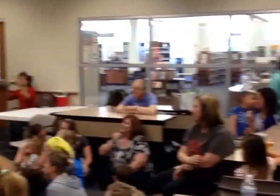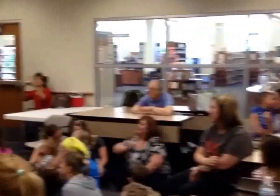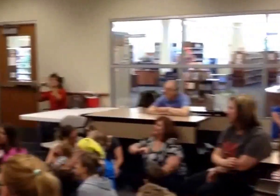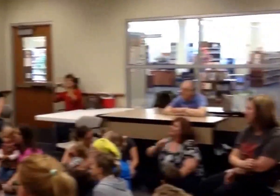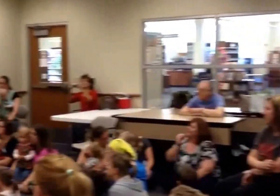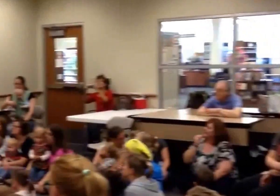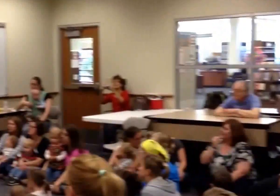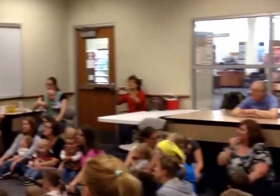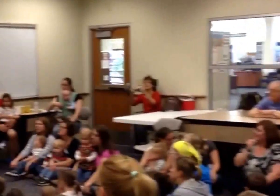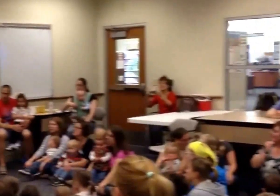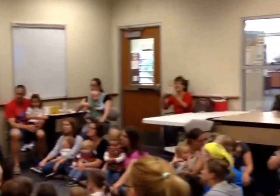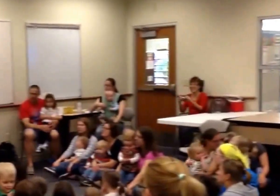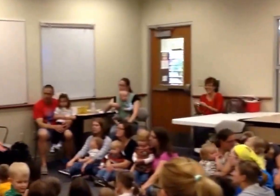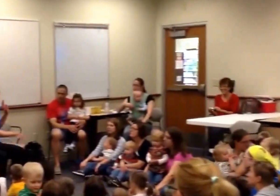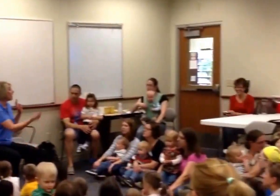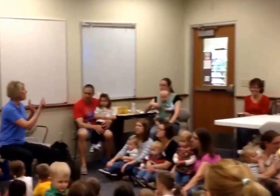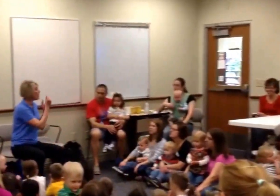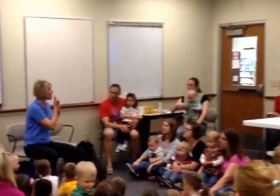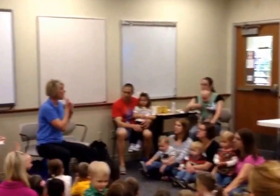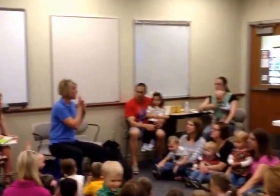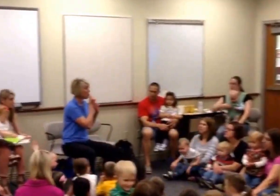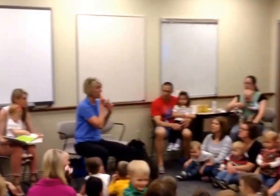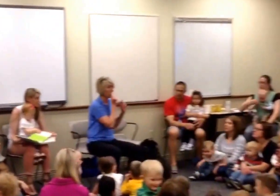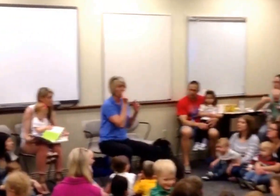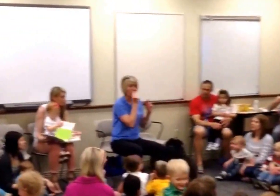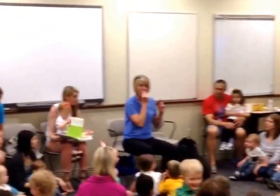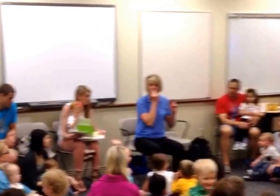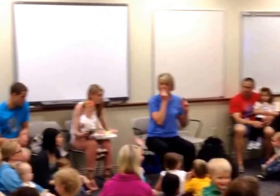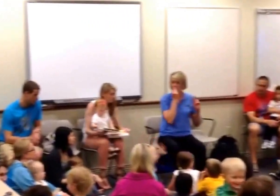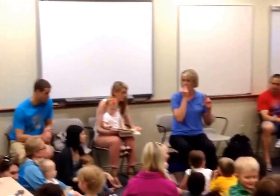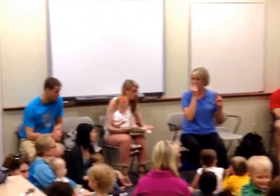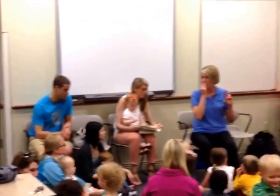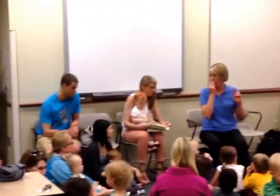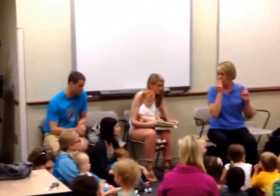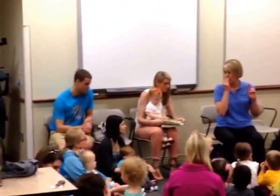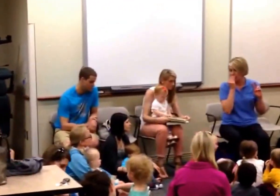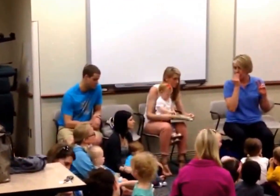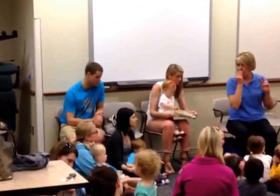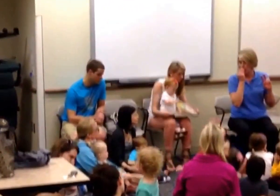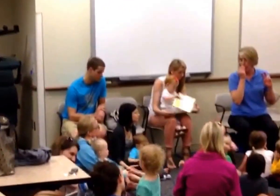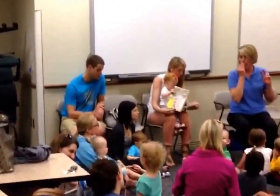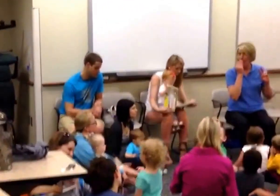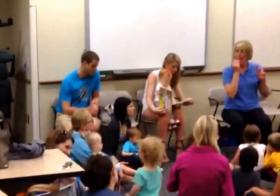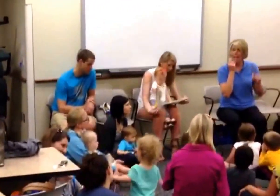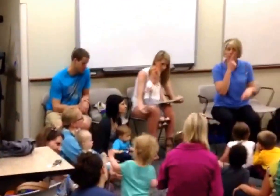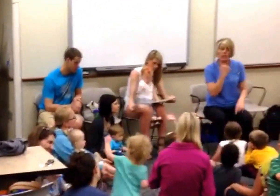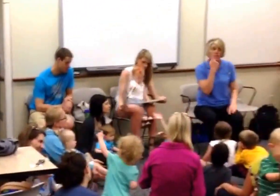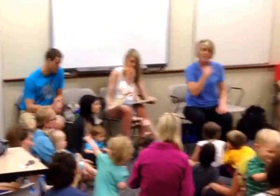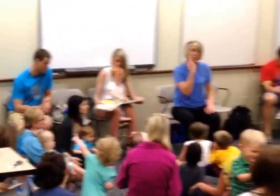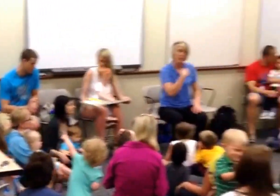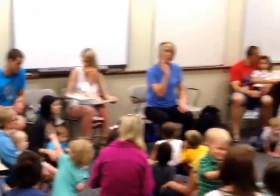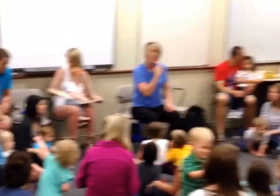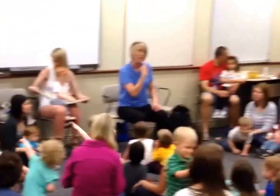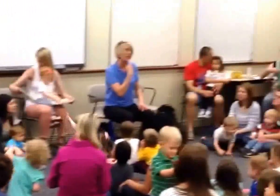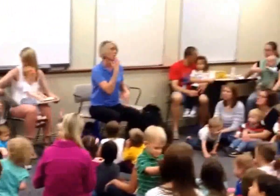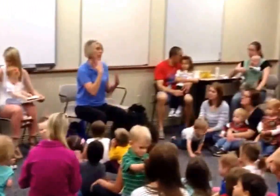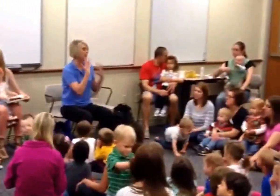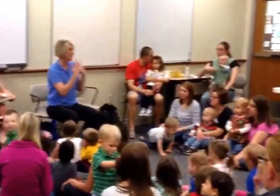signs to help us get there. So, you put your hand in front of your mouth, all of a sudden you can't hear me very well, right? And you can't see what I'm saying, so they can't